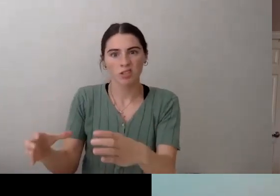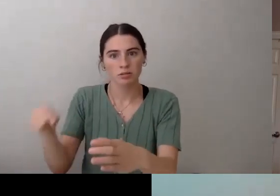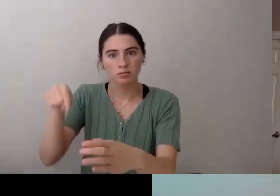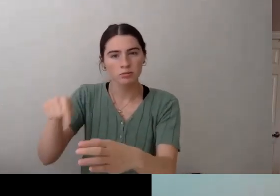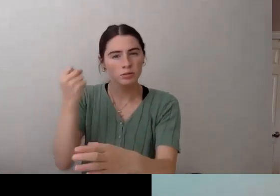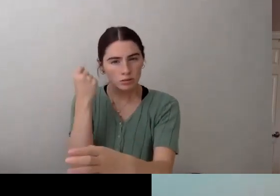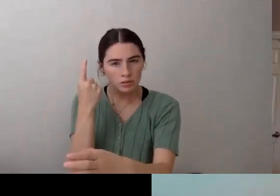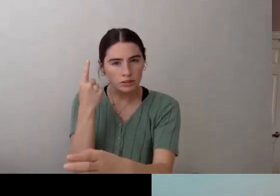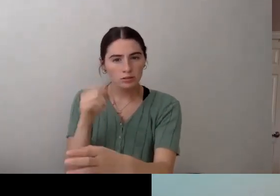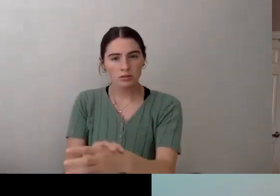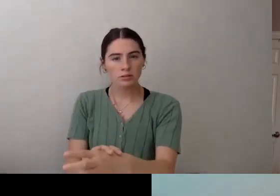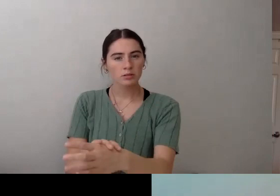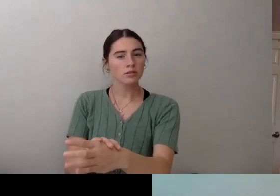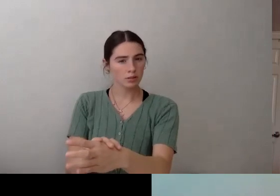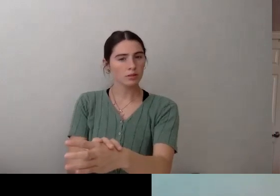Okay.